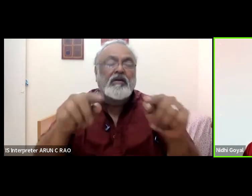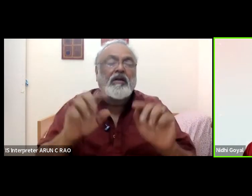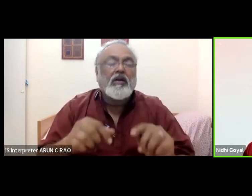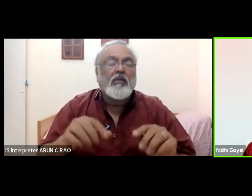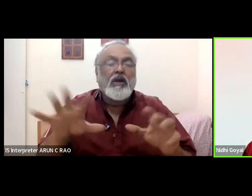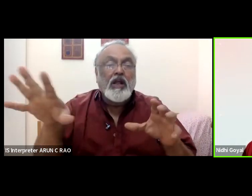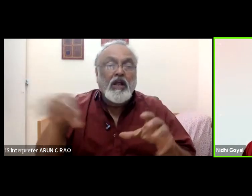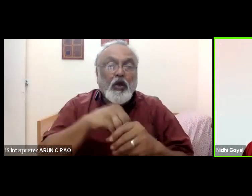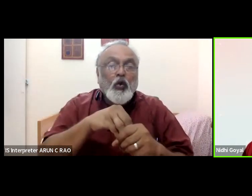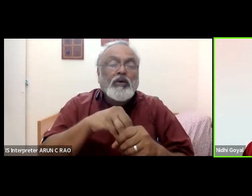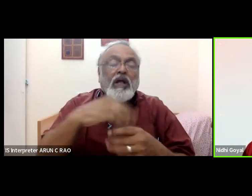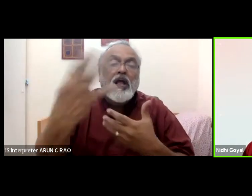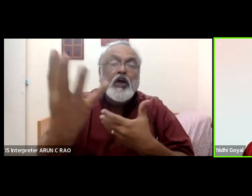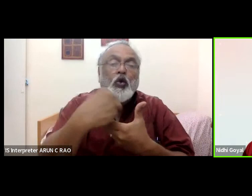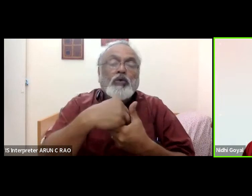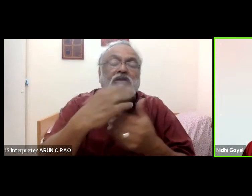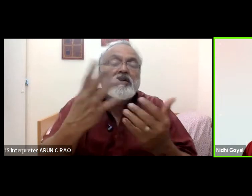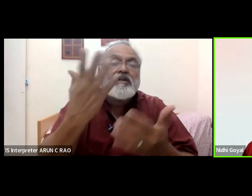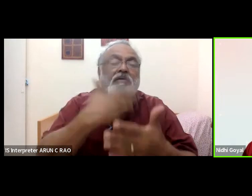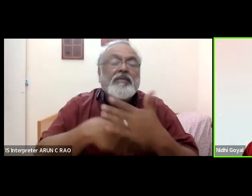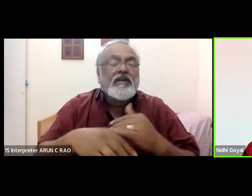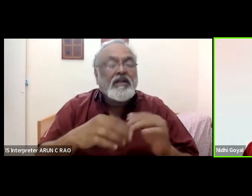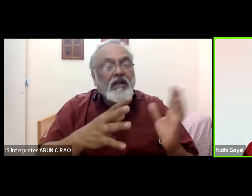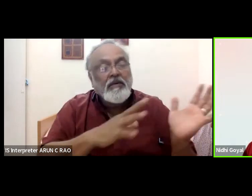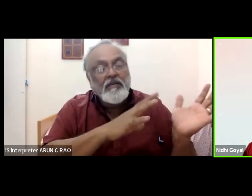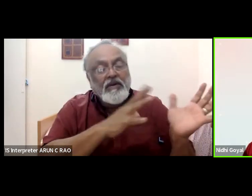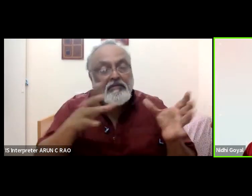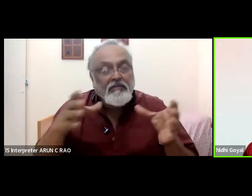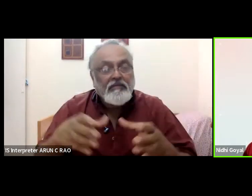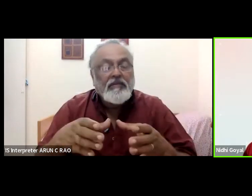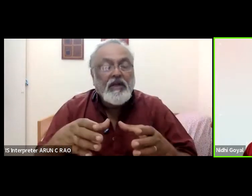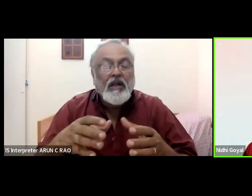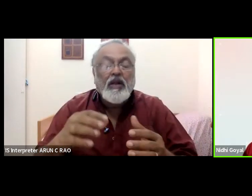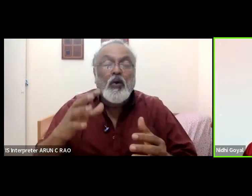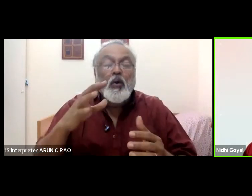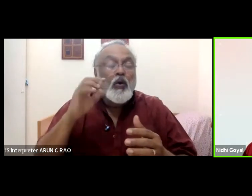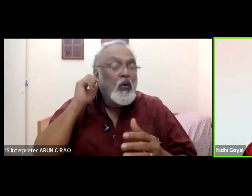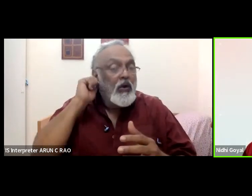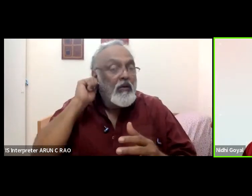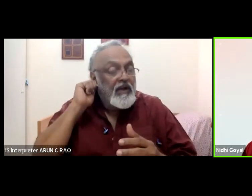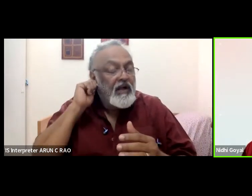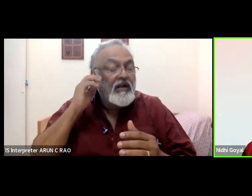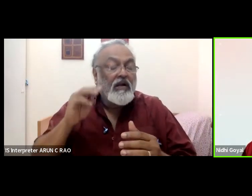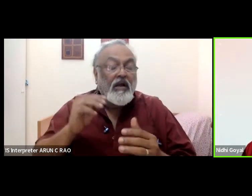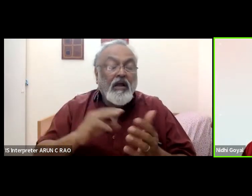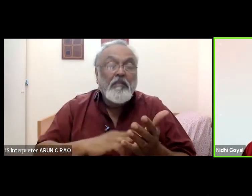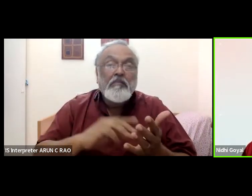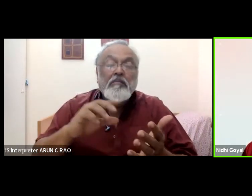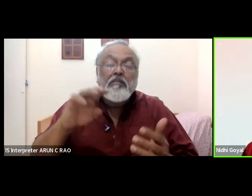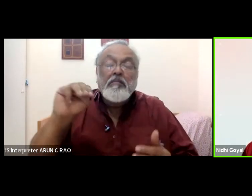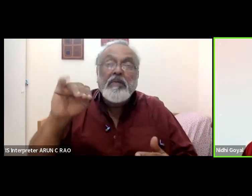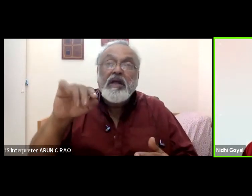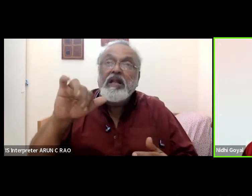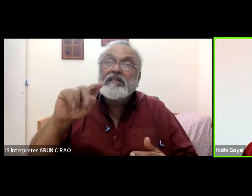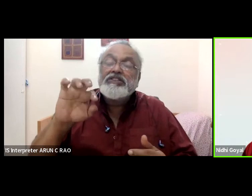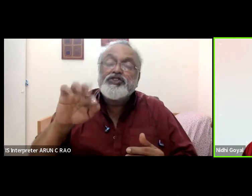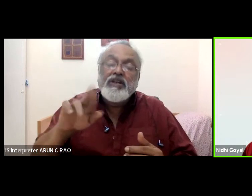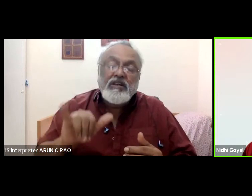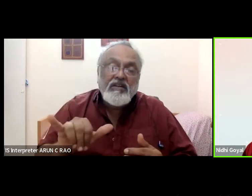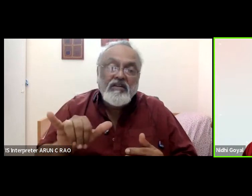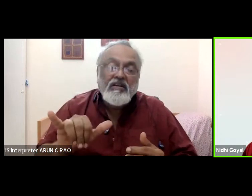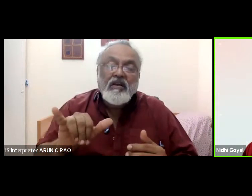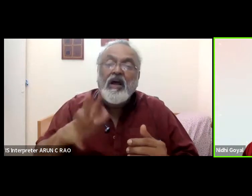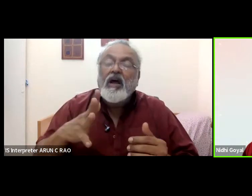budgetary commitment, but within the women ministries, having a budgetary commitment to thinking about urban